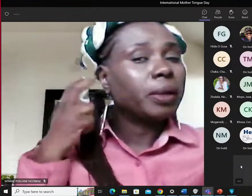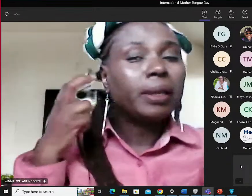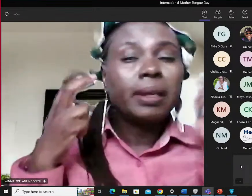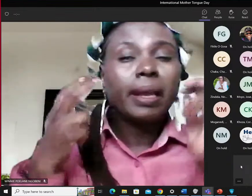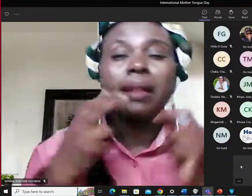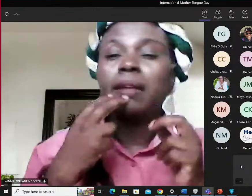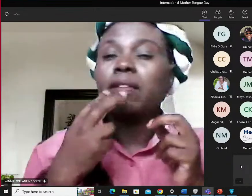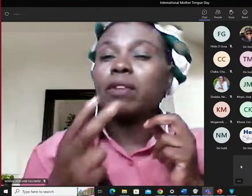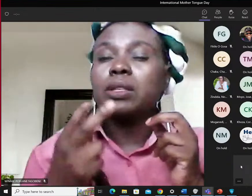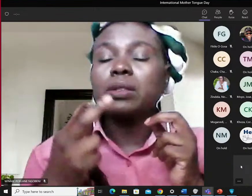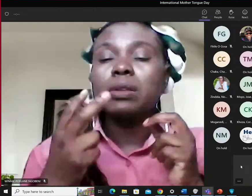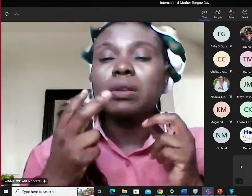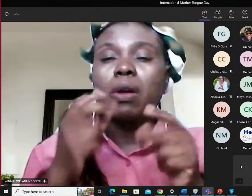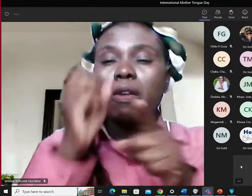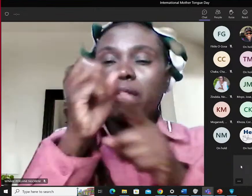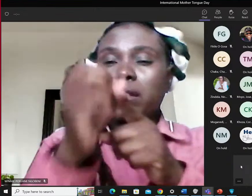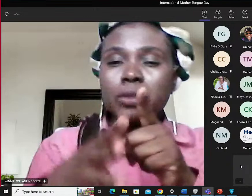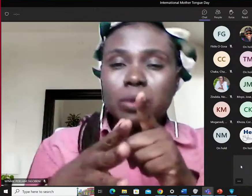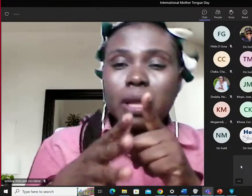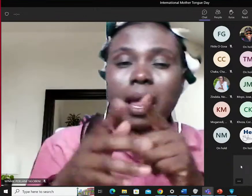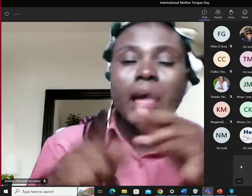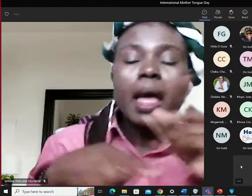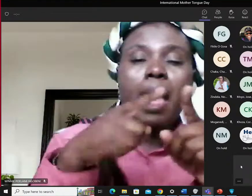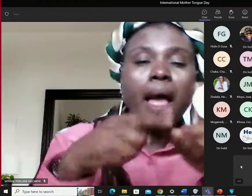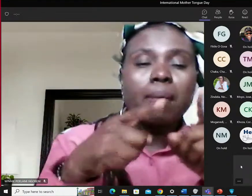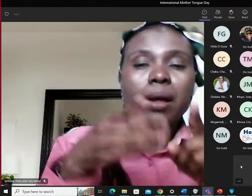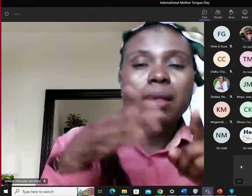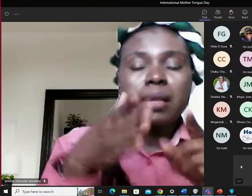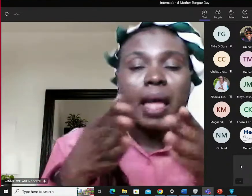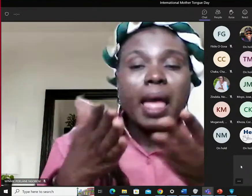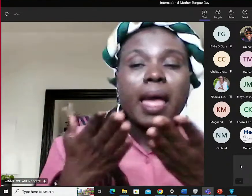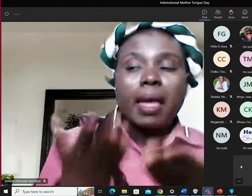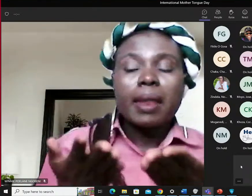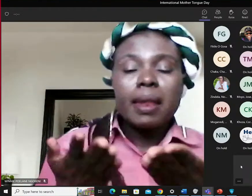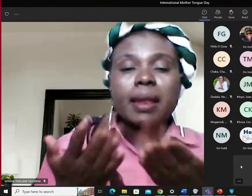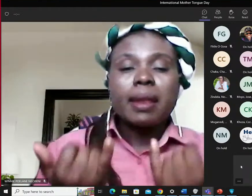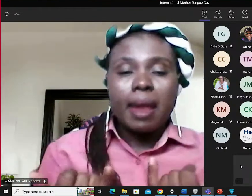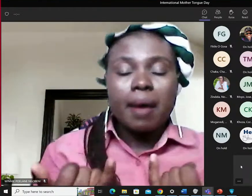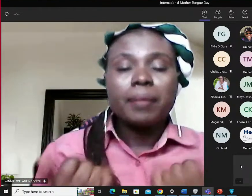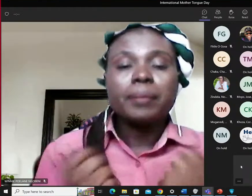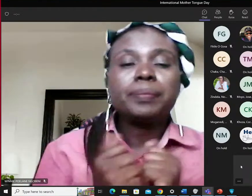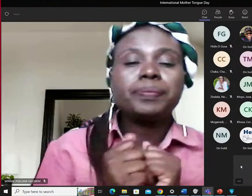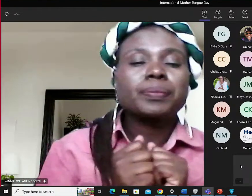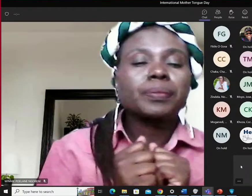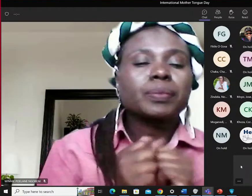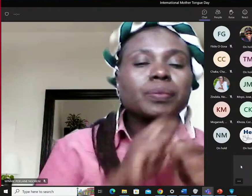student about the glossaries has come. We need to have a